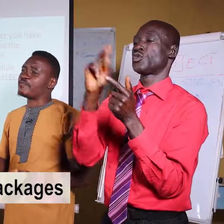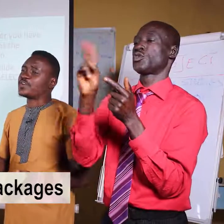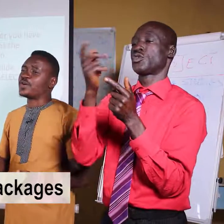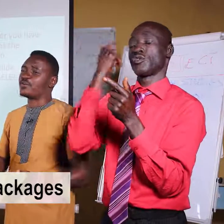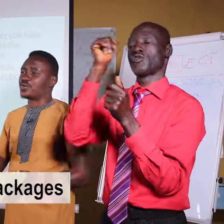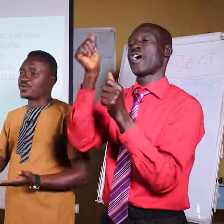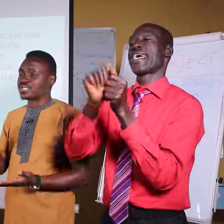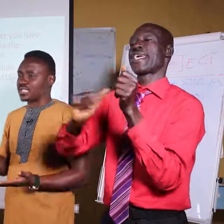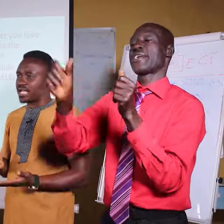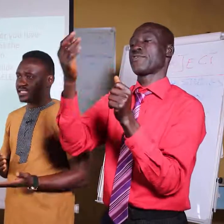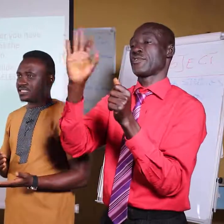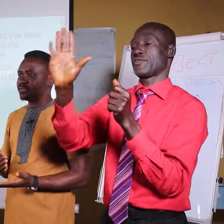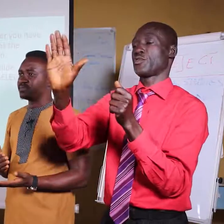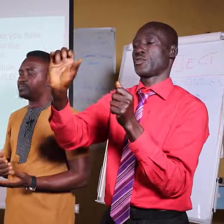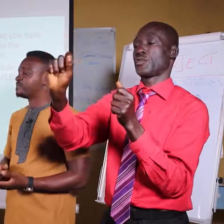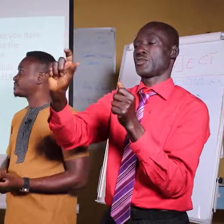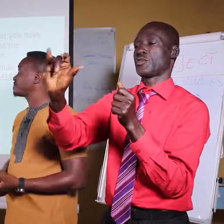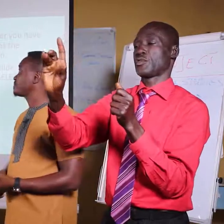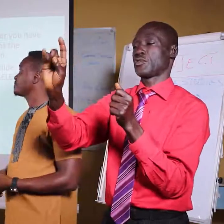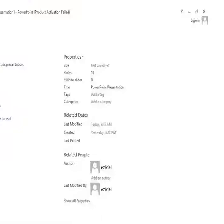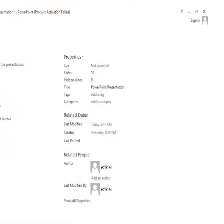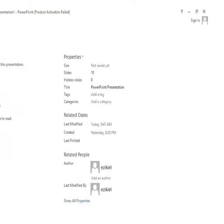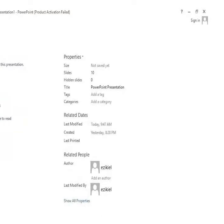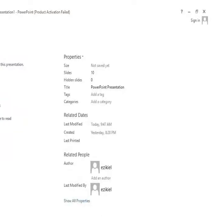for every of your slides.